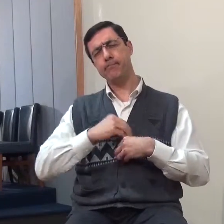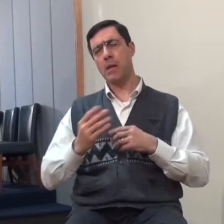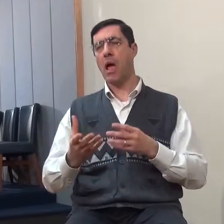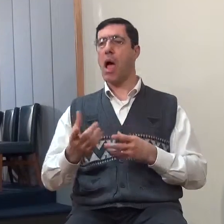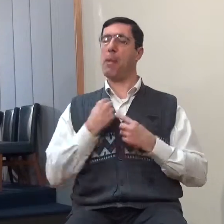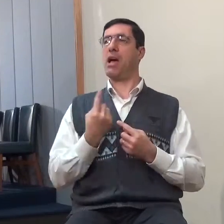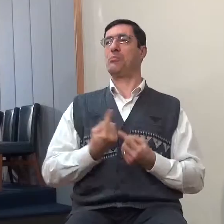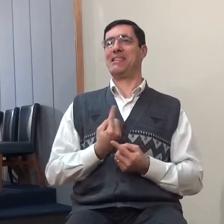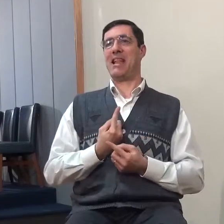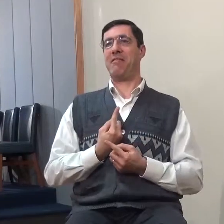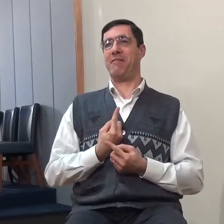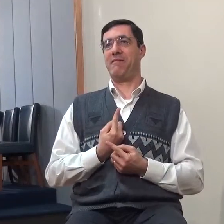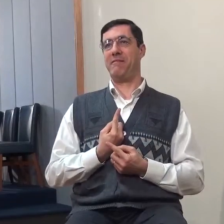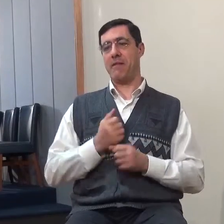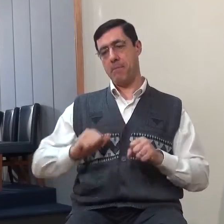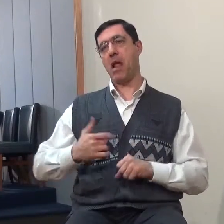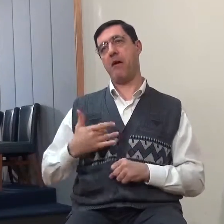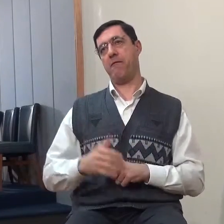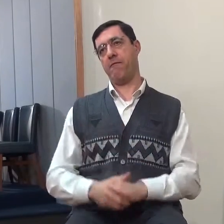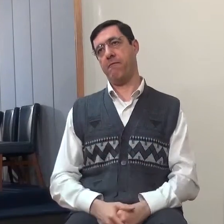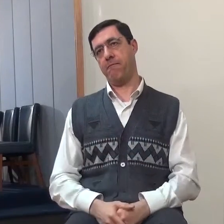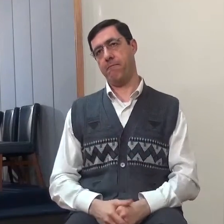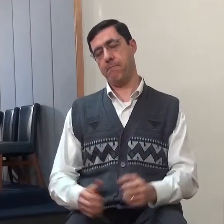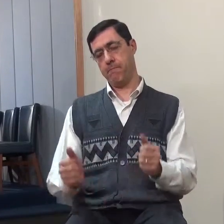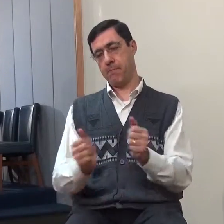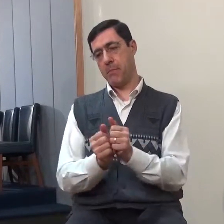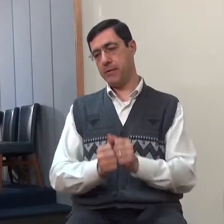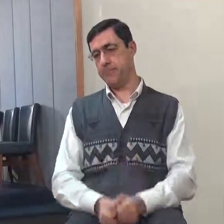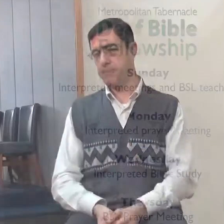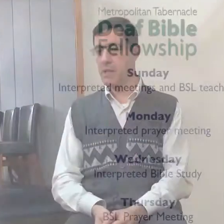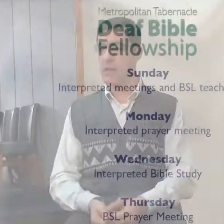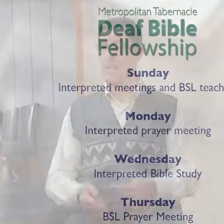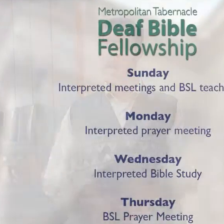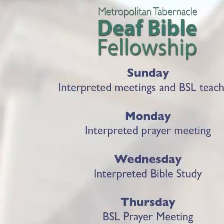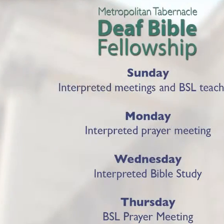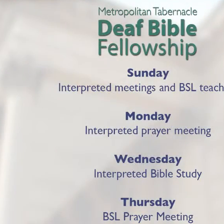and to our own lives. Let's put it to singing the hymn 400.